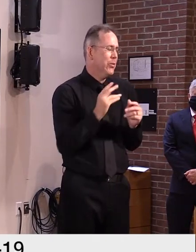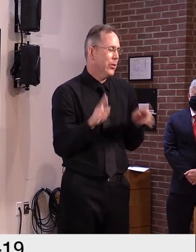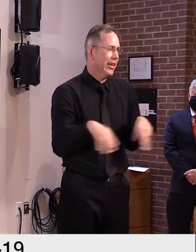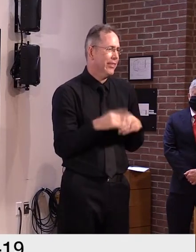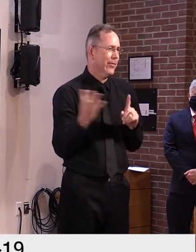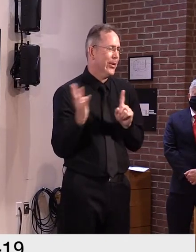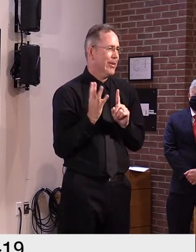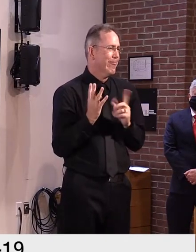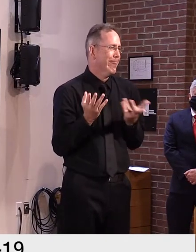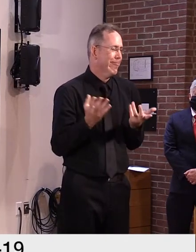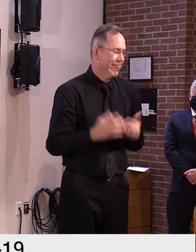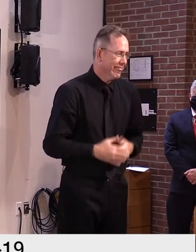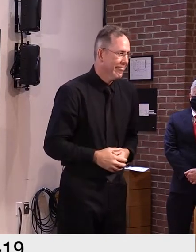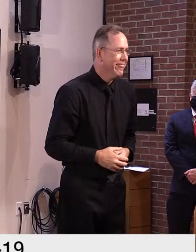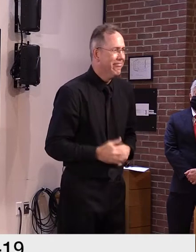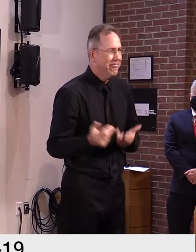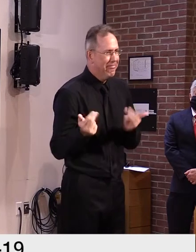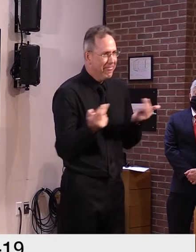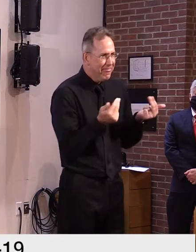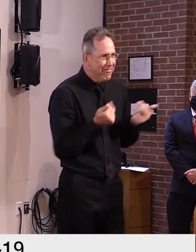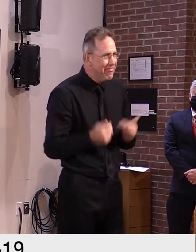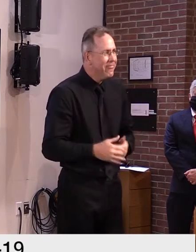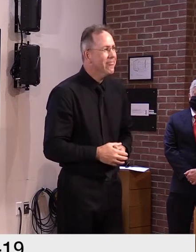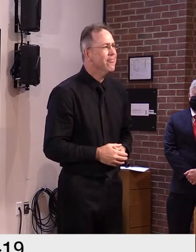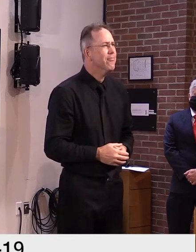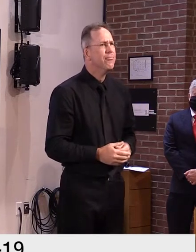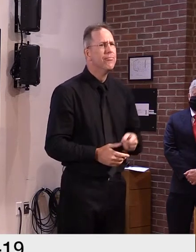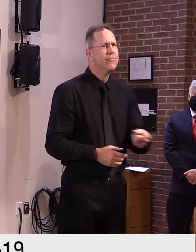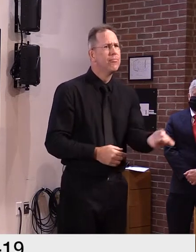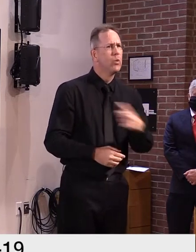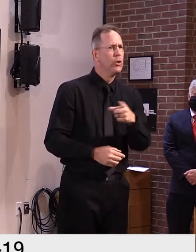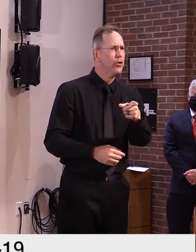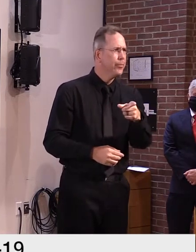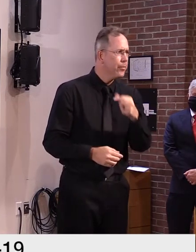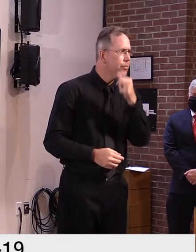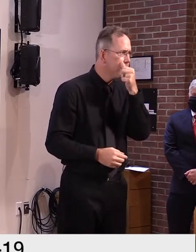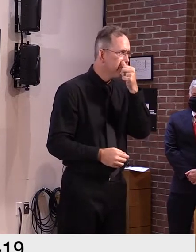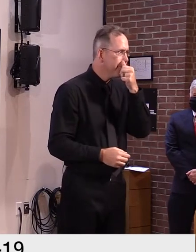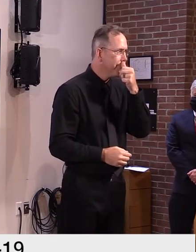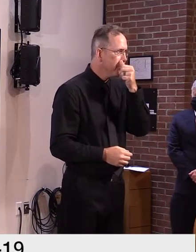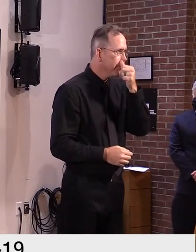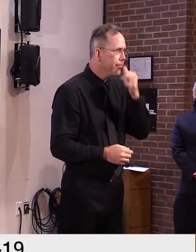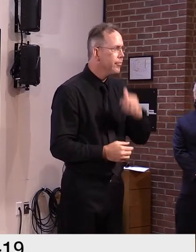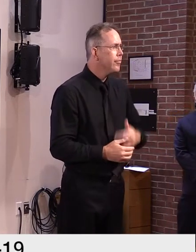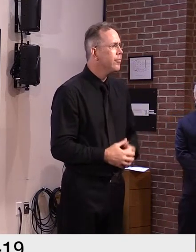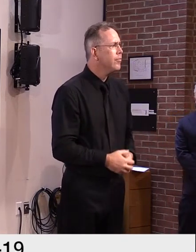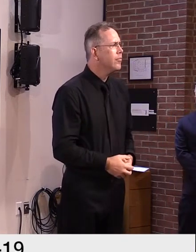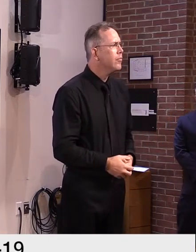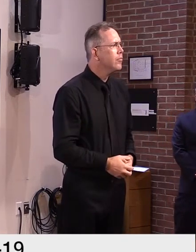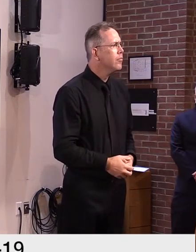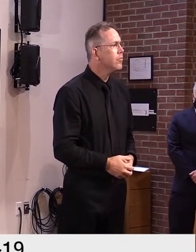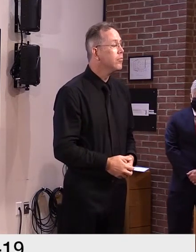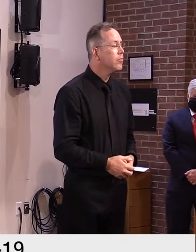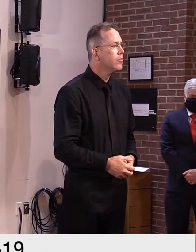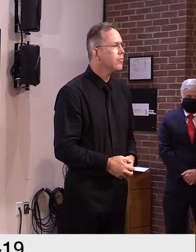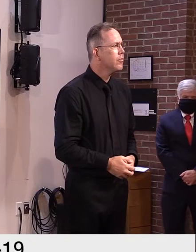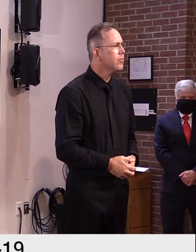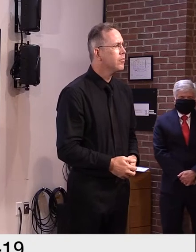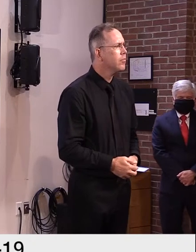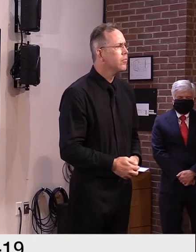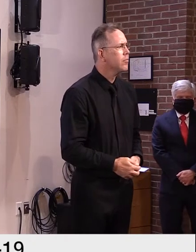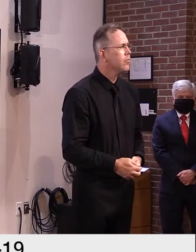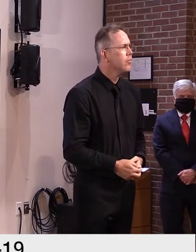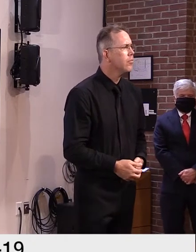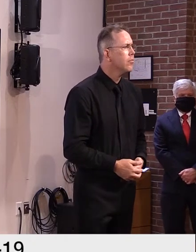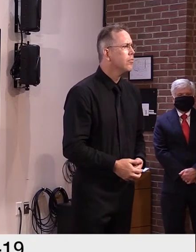the latest tactic by the protesters in Burlington to go to individual members of the city council who